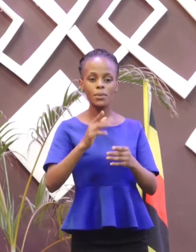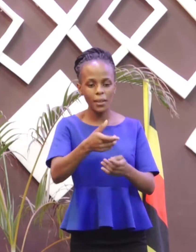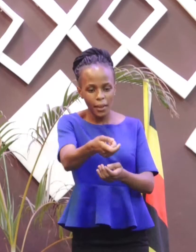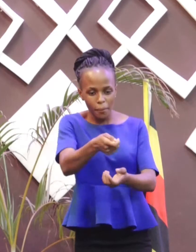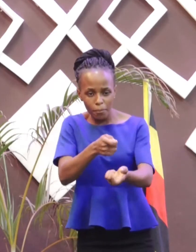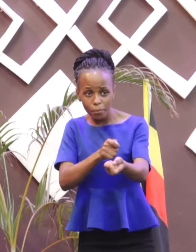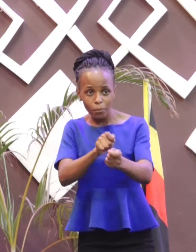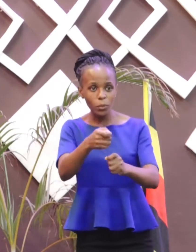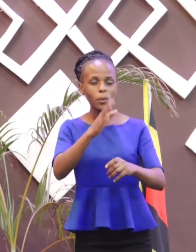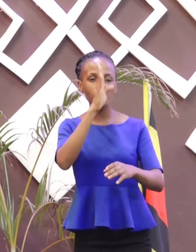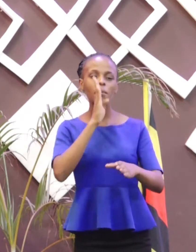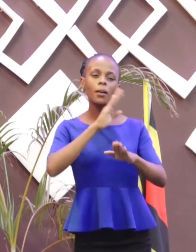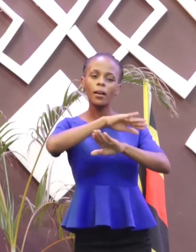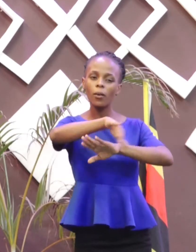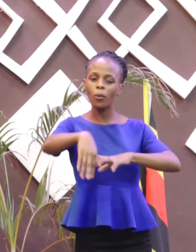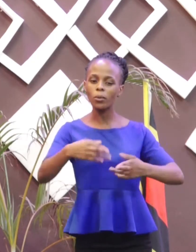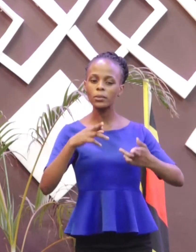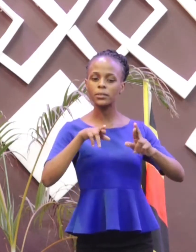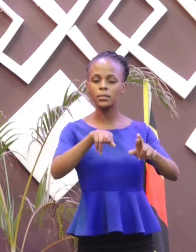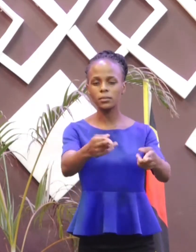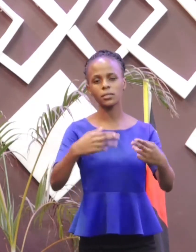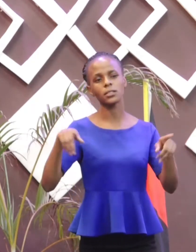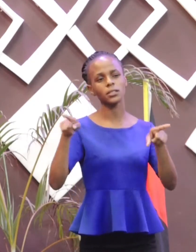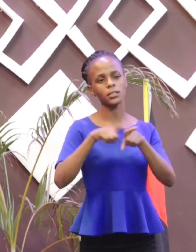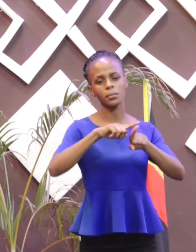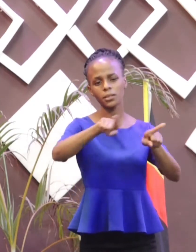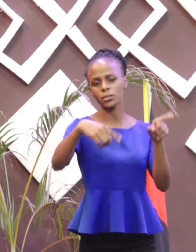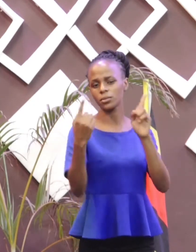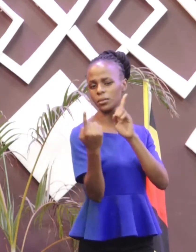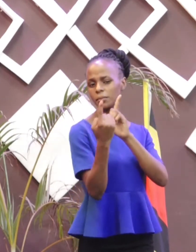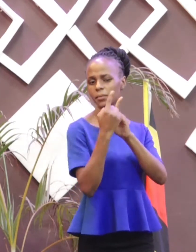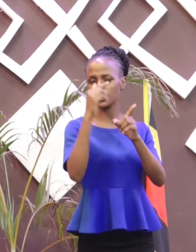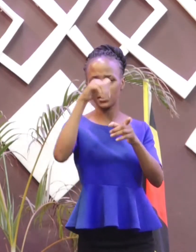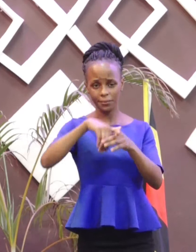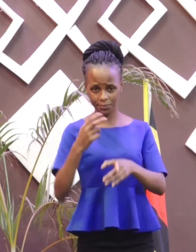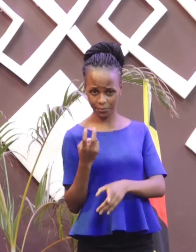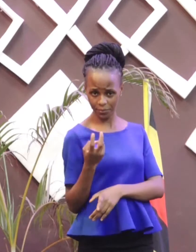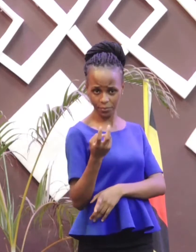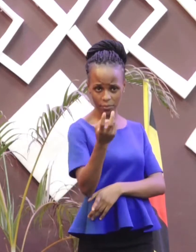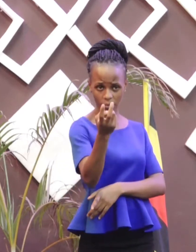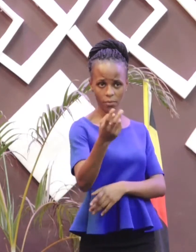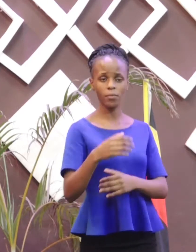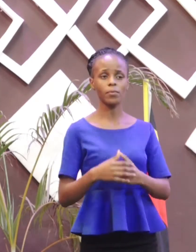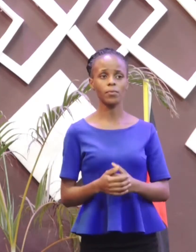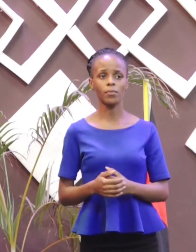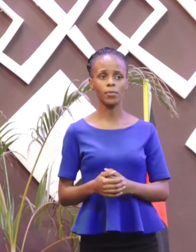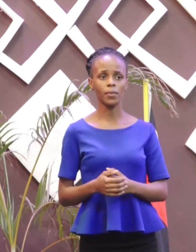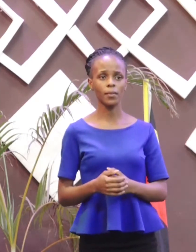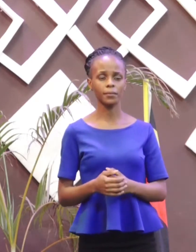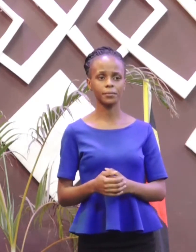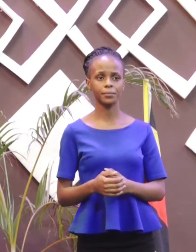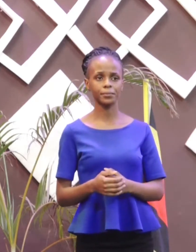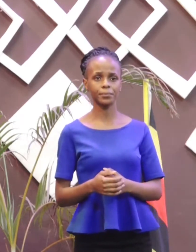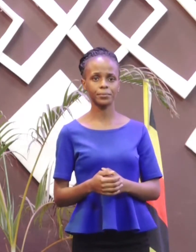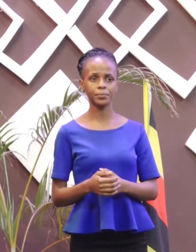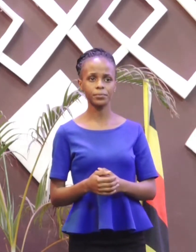ebyebyegombebwa byonanga bwe tubisinkana mu lugendo. So what helps us not to be taken up by all those things that